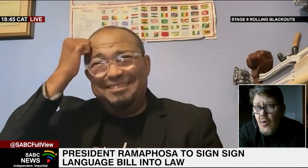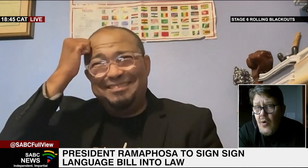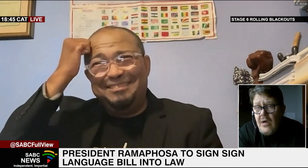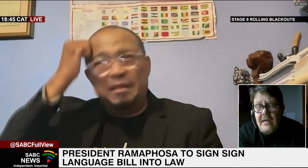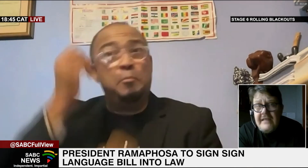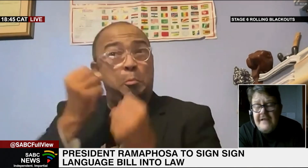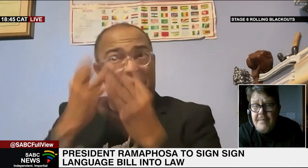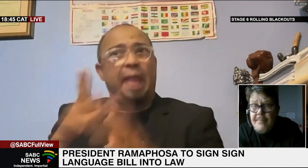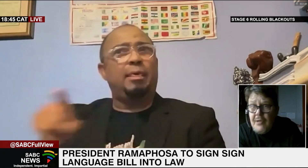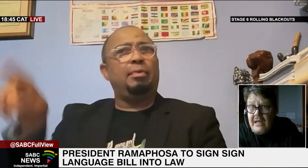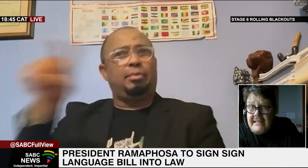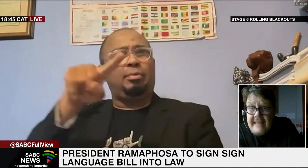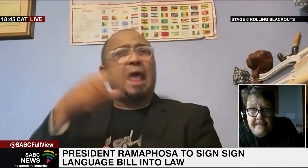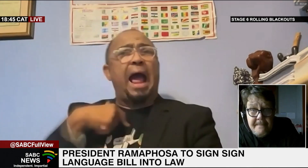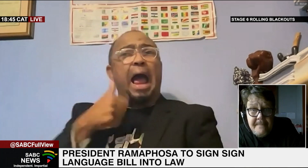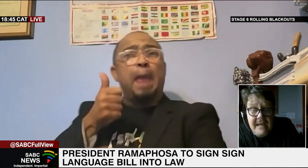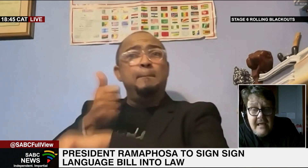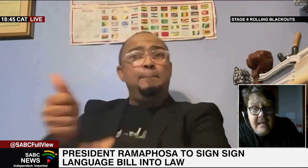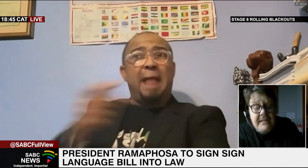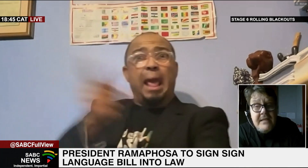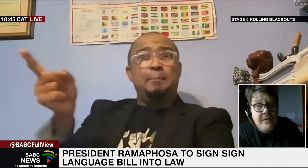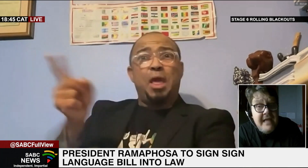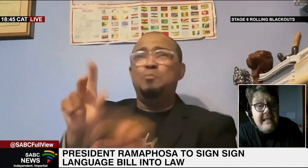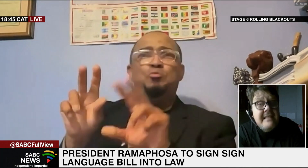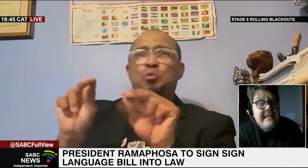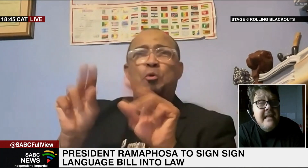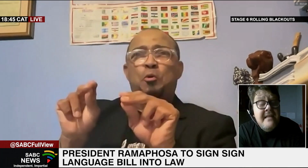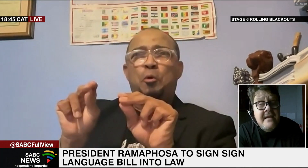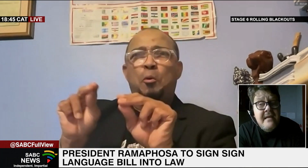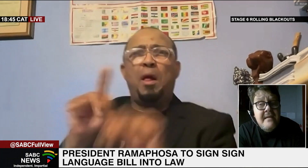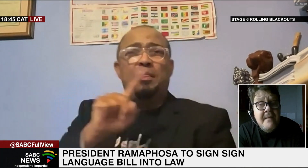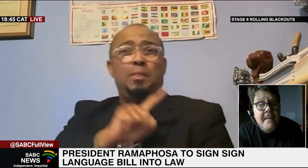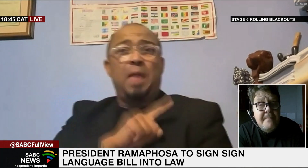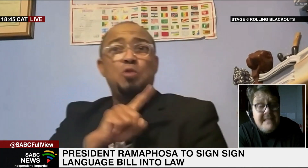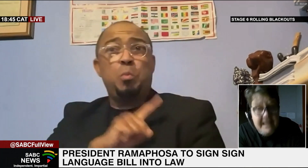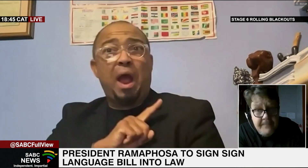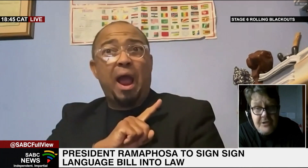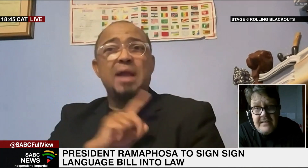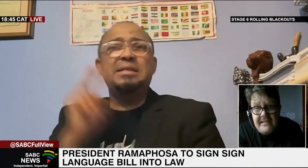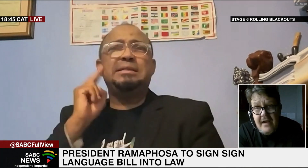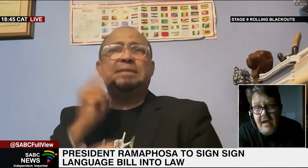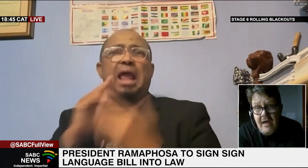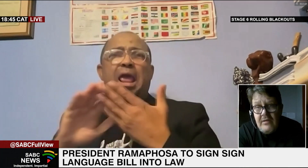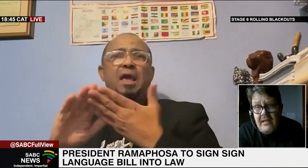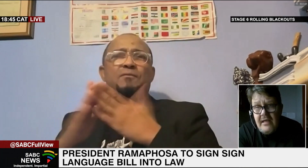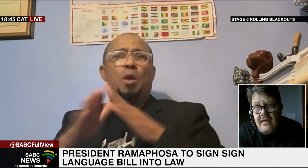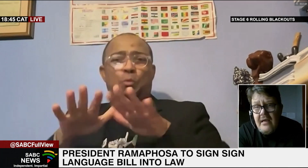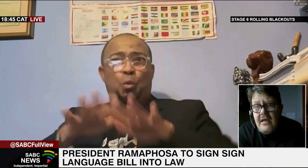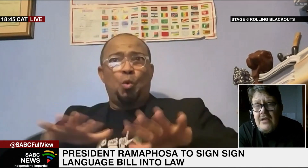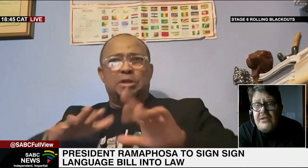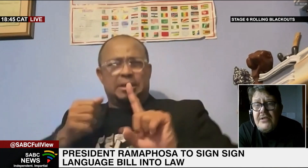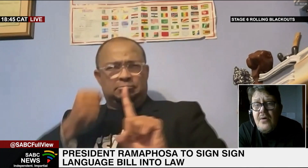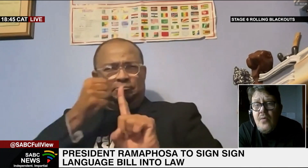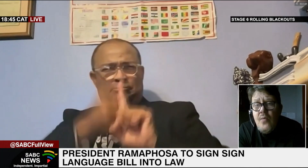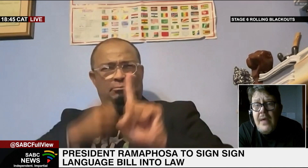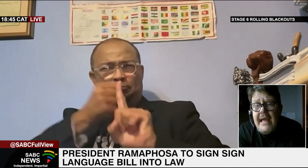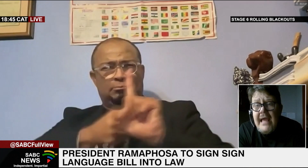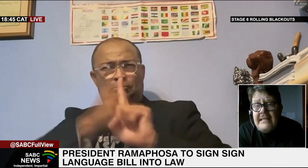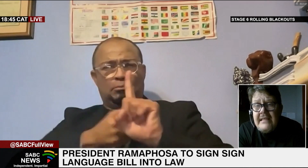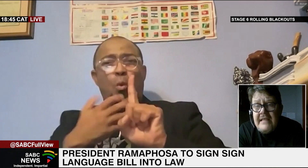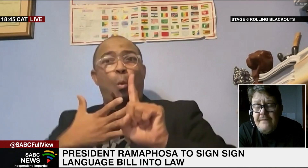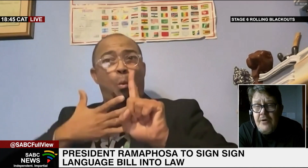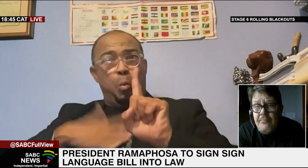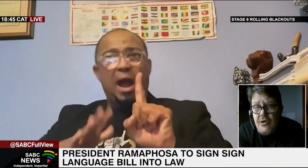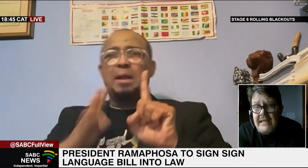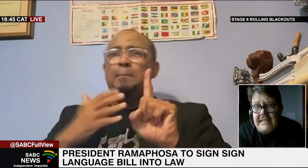can talk. Deaf people are dumb. So that is the perceptions that are out there. So we